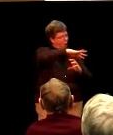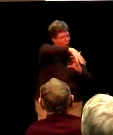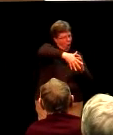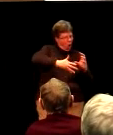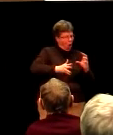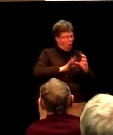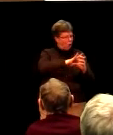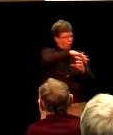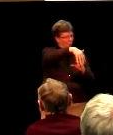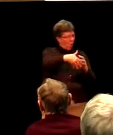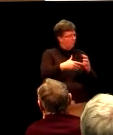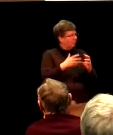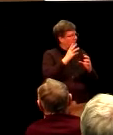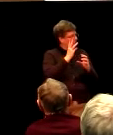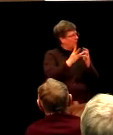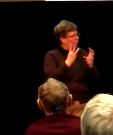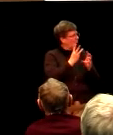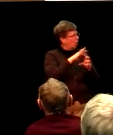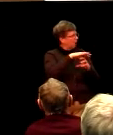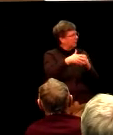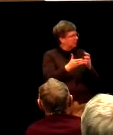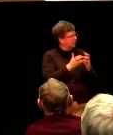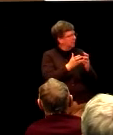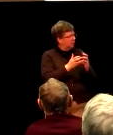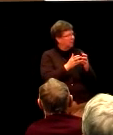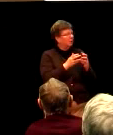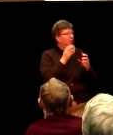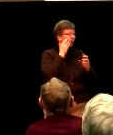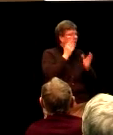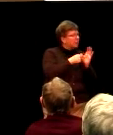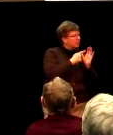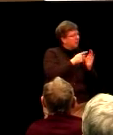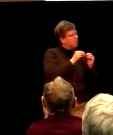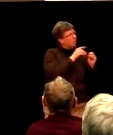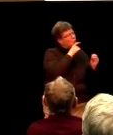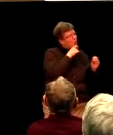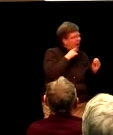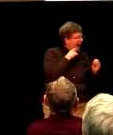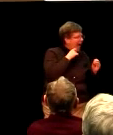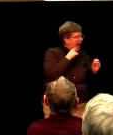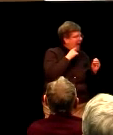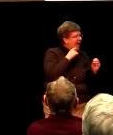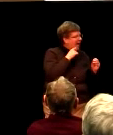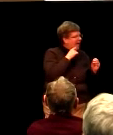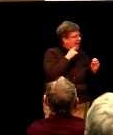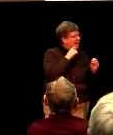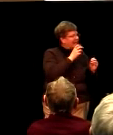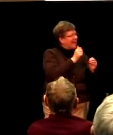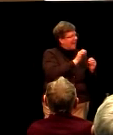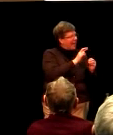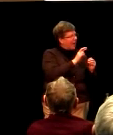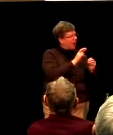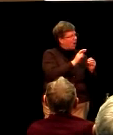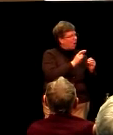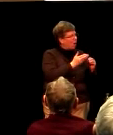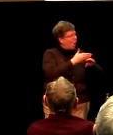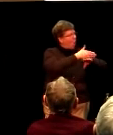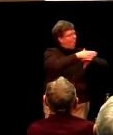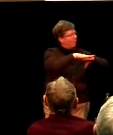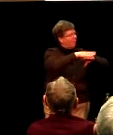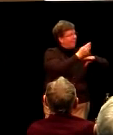we know that we'll have more frequency of dry air if it's coming over a continent versus wet air if it's coming over an